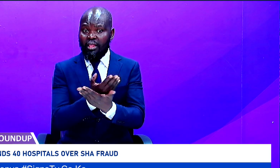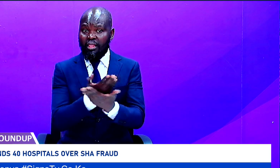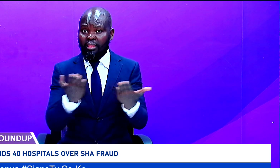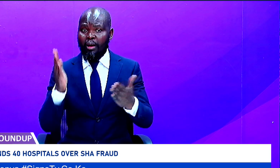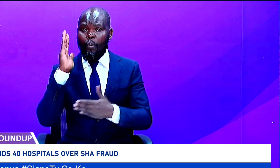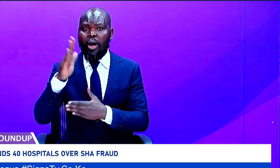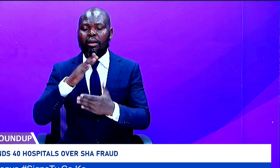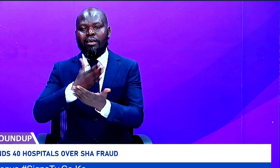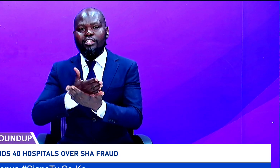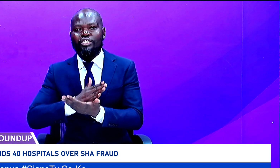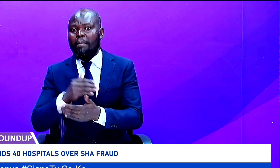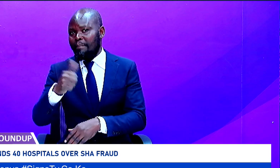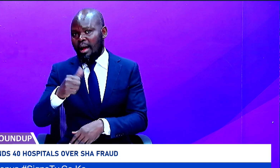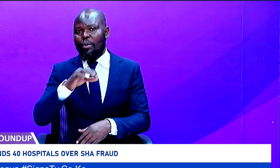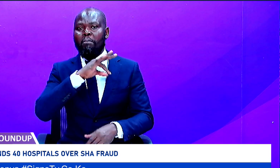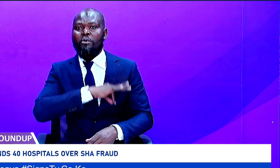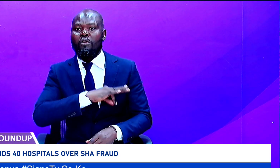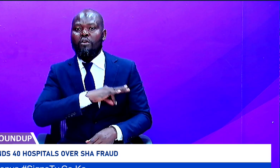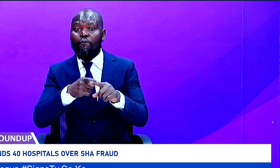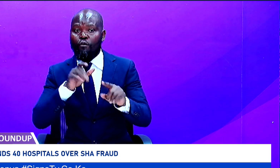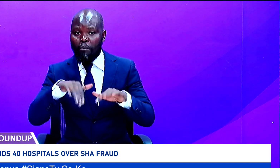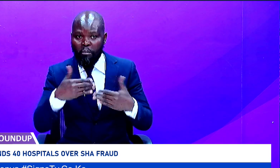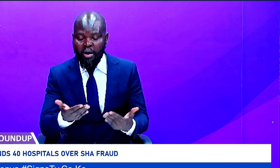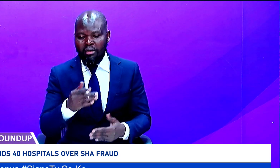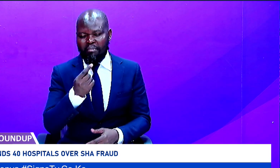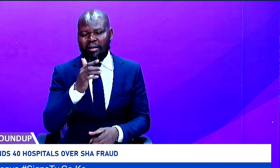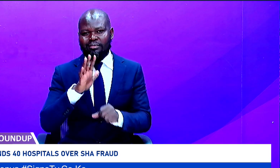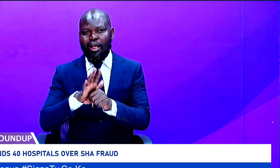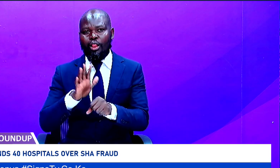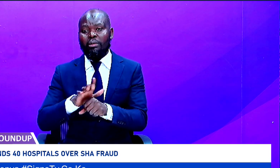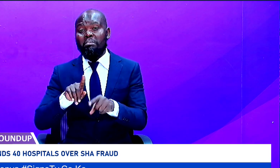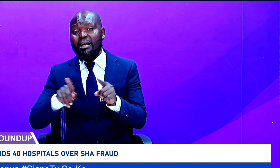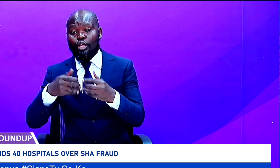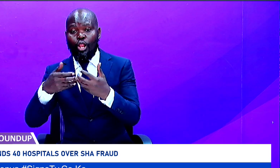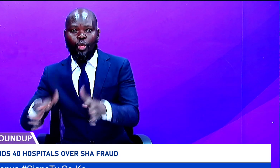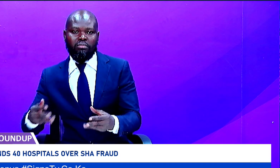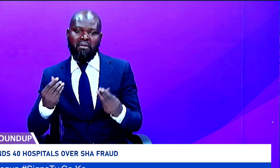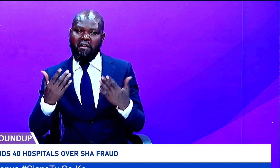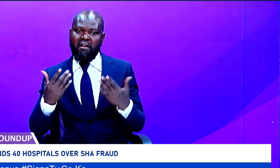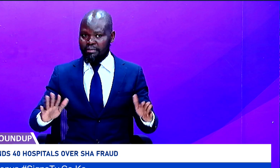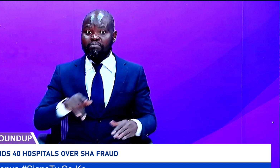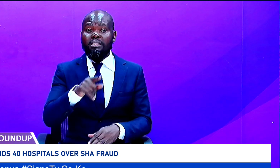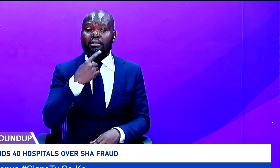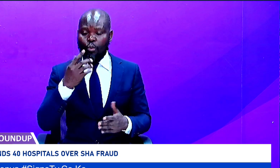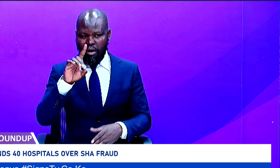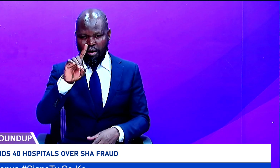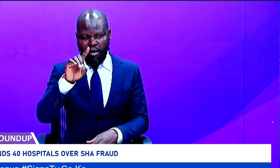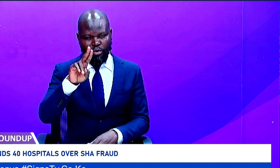the investigation. During the investigation period, they will not receive SHA benefits and will be